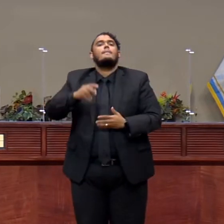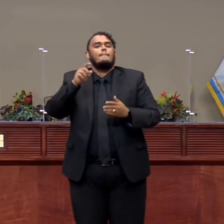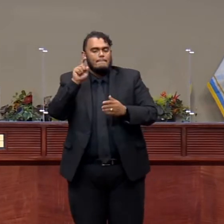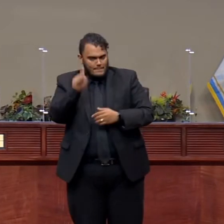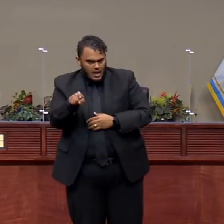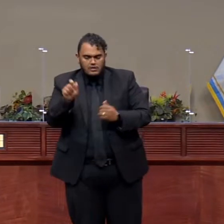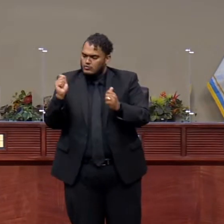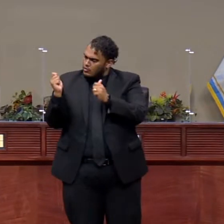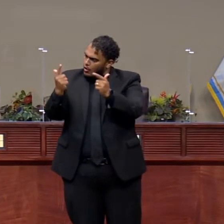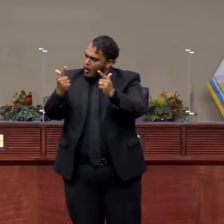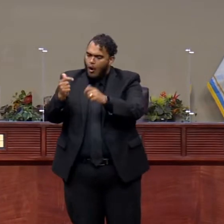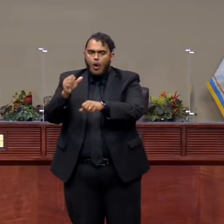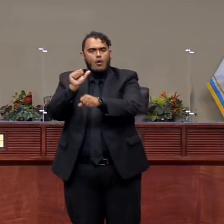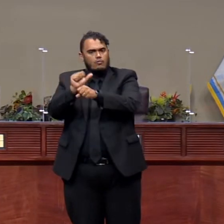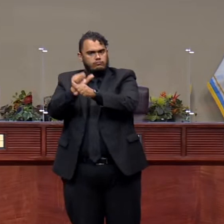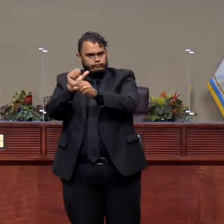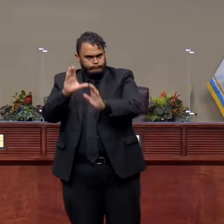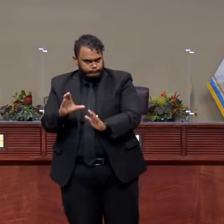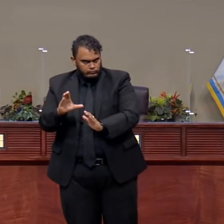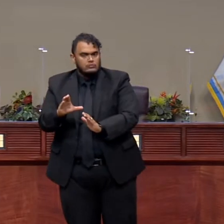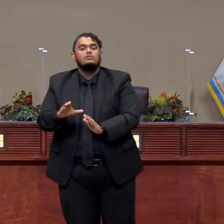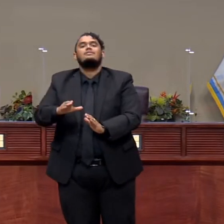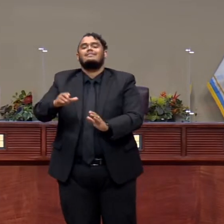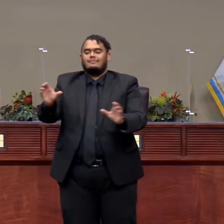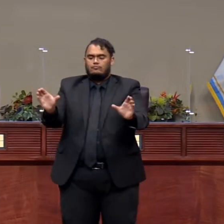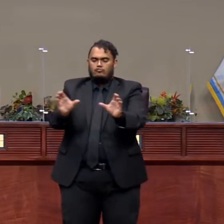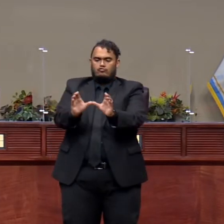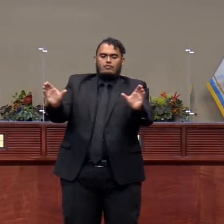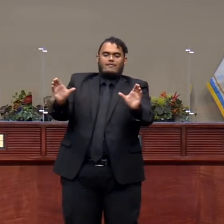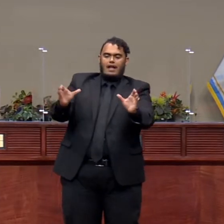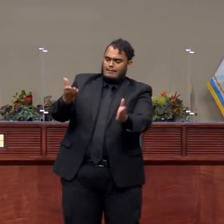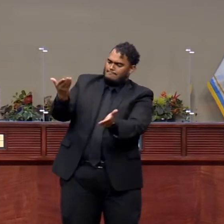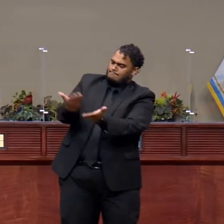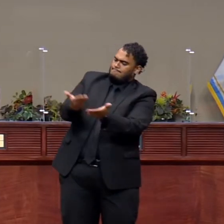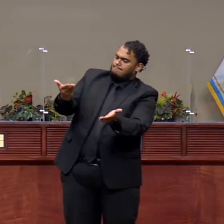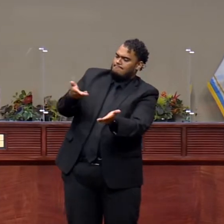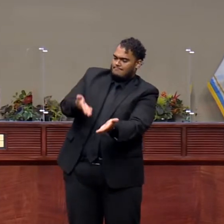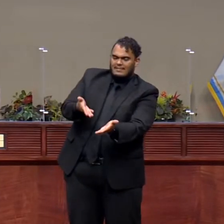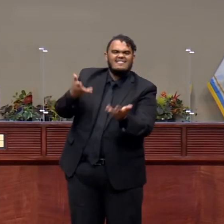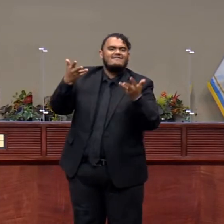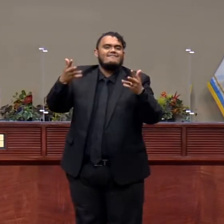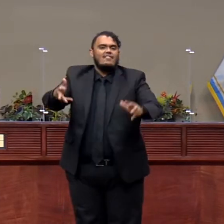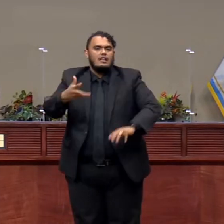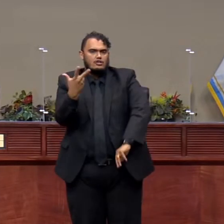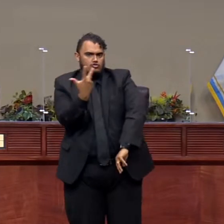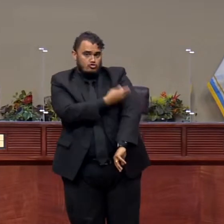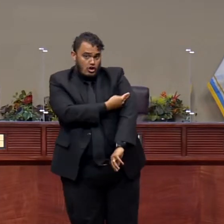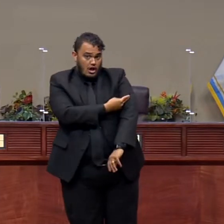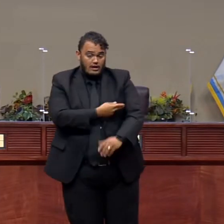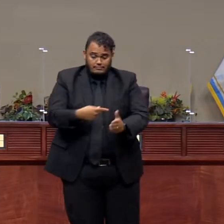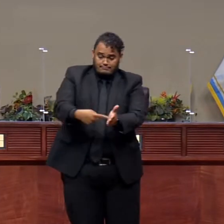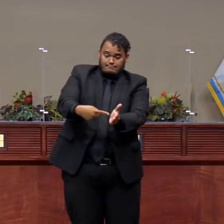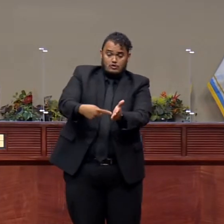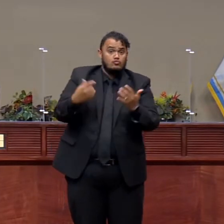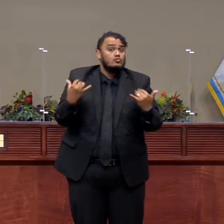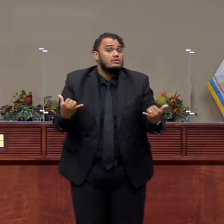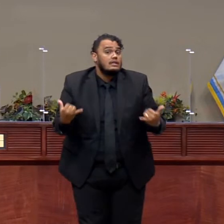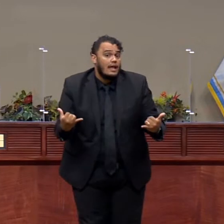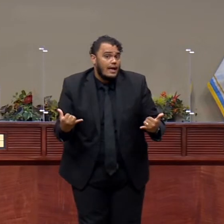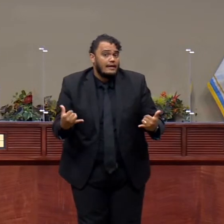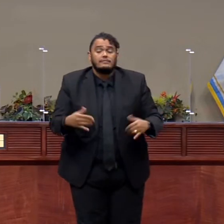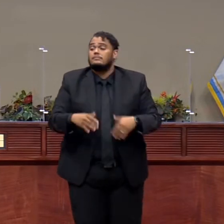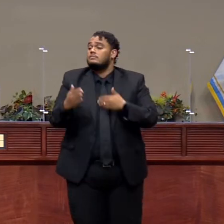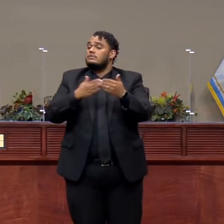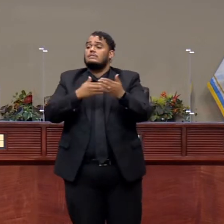of Orange County to certify their status by today, whether it be for a first dose of Pfizer